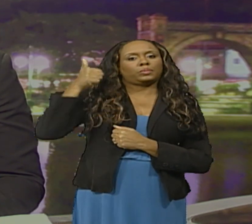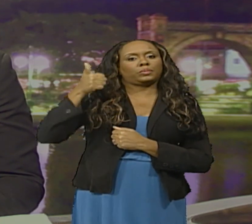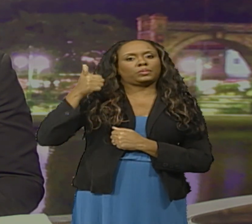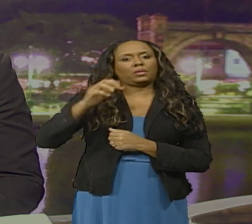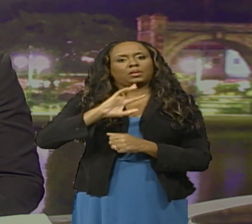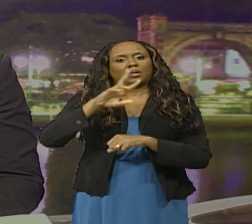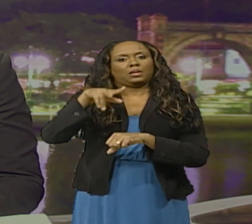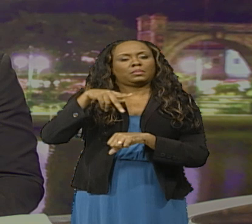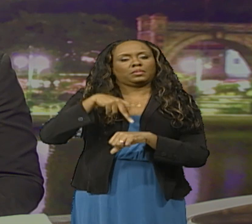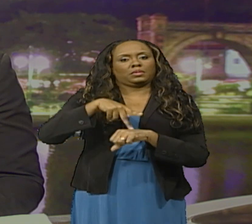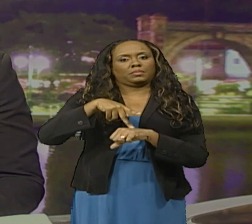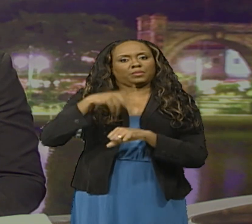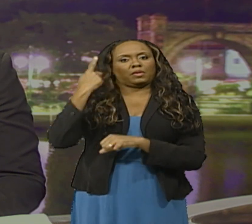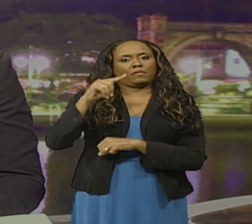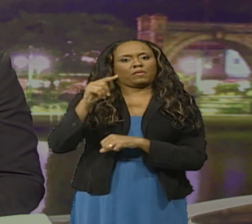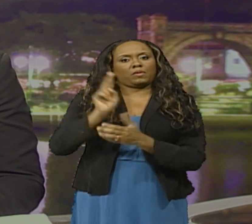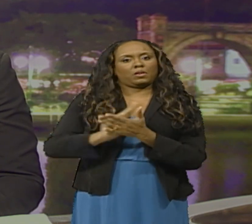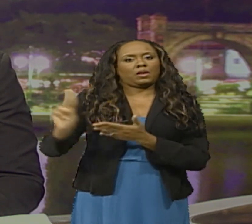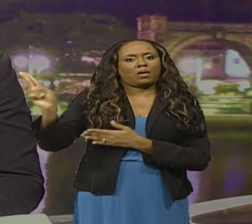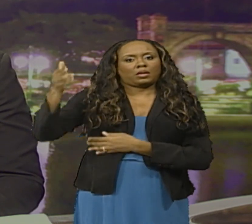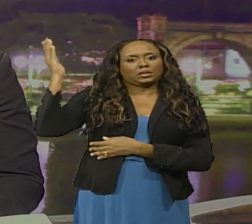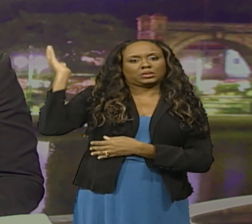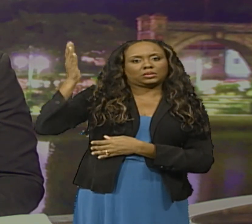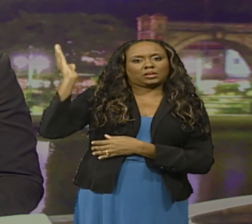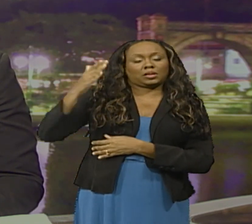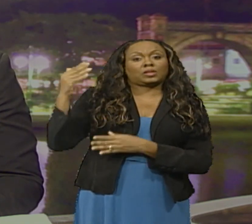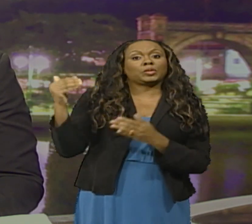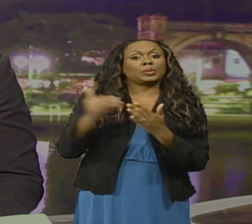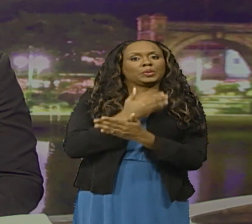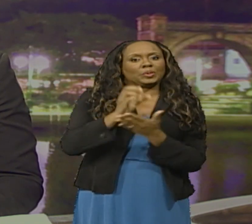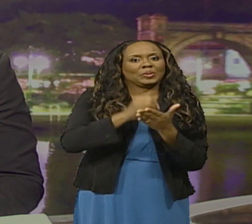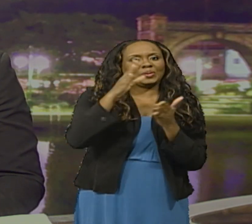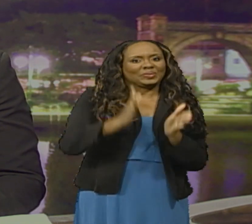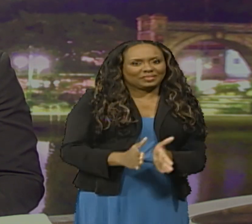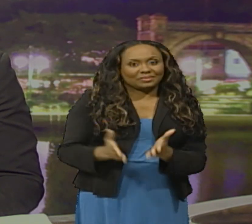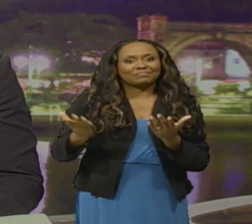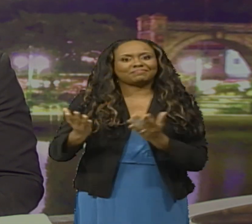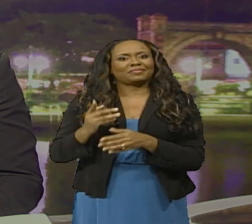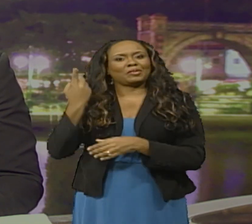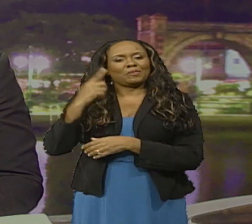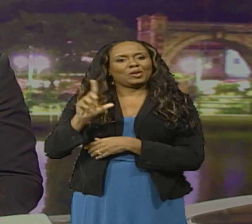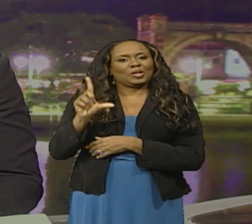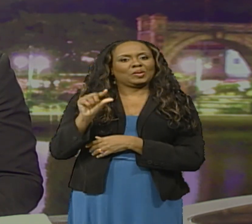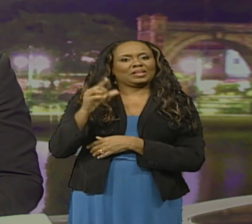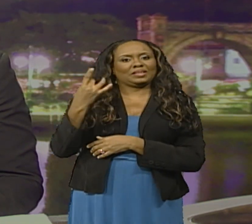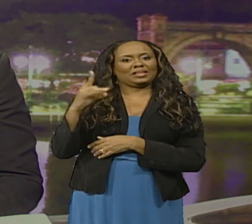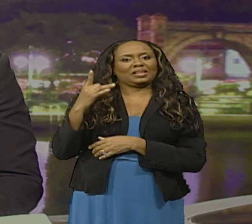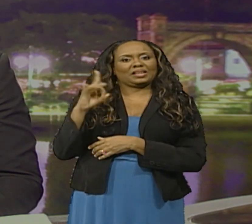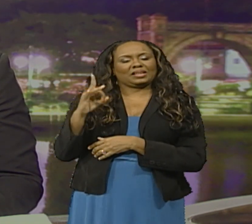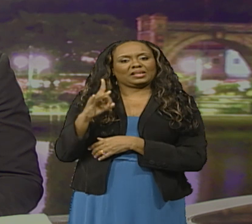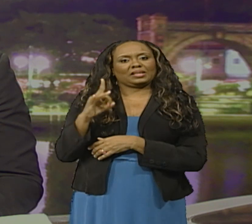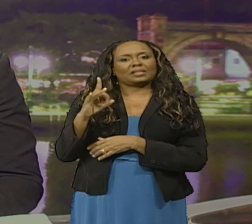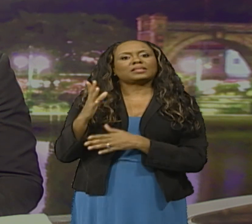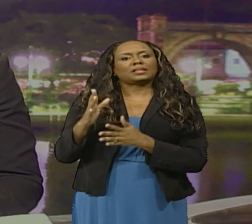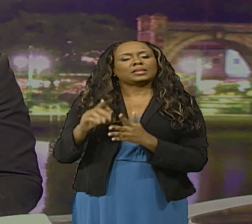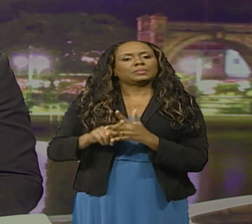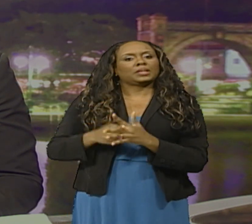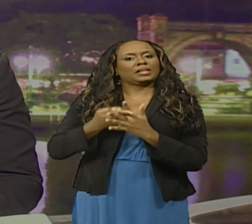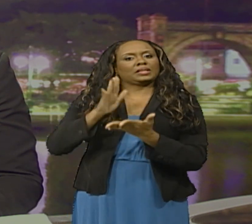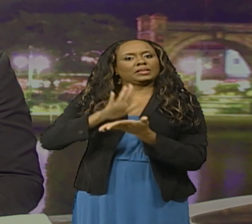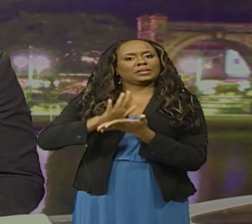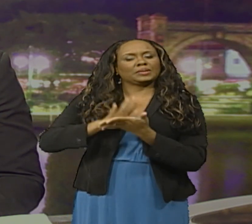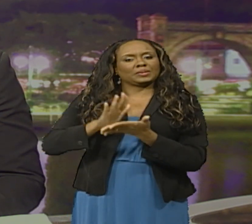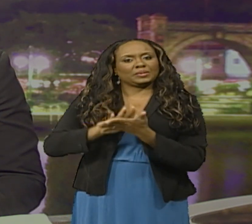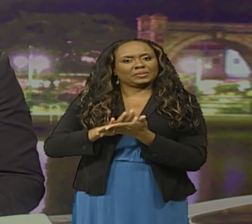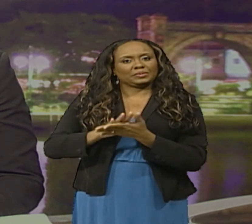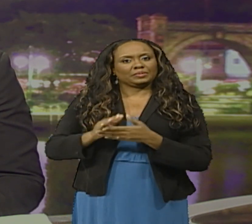Principal Professor Eudine Barreto, who delivered to new and returning students during the 2018 postgraduate orientation